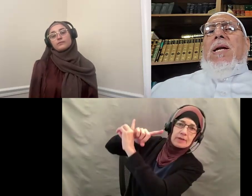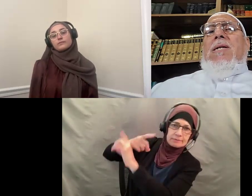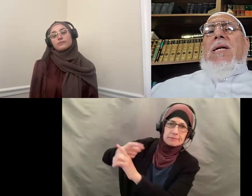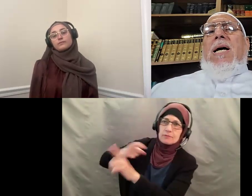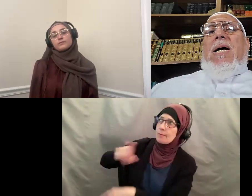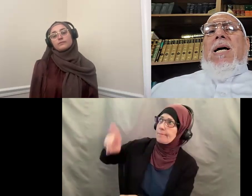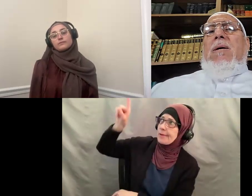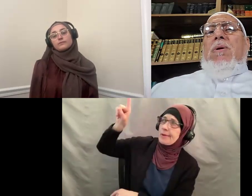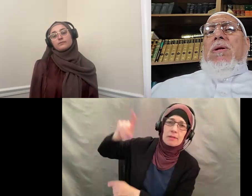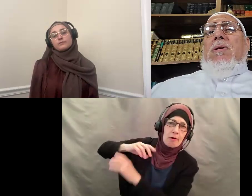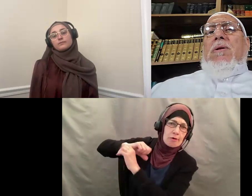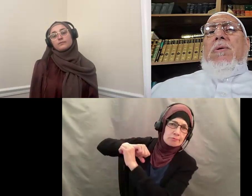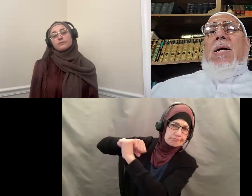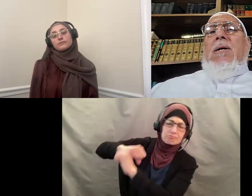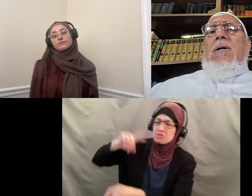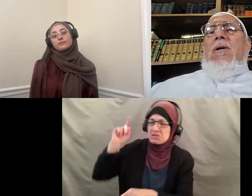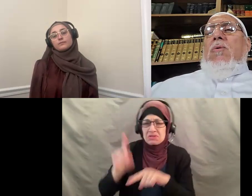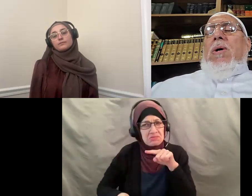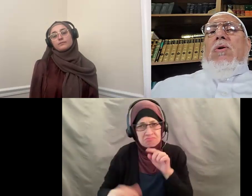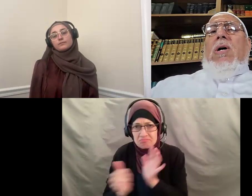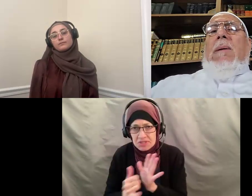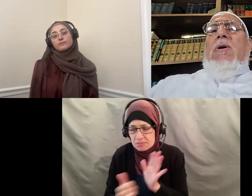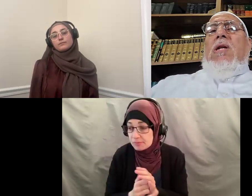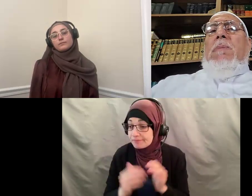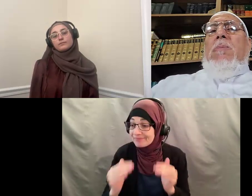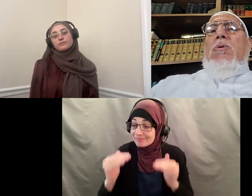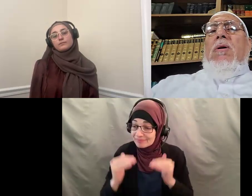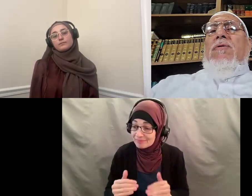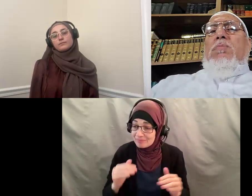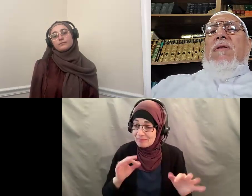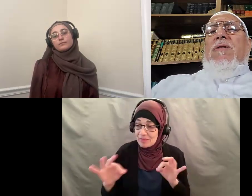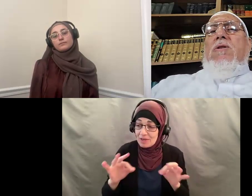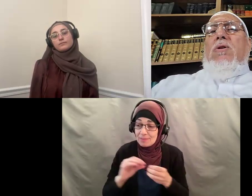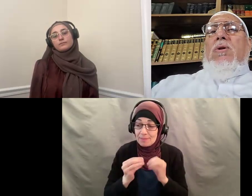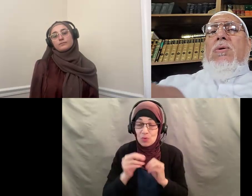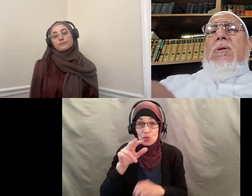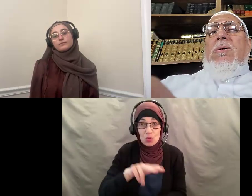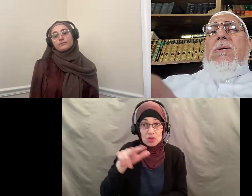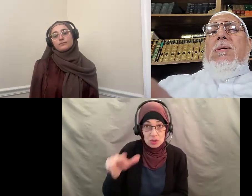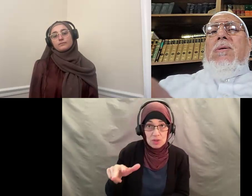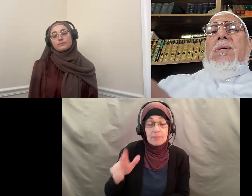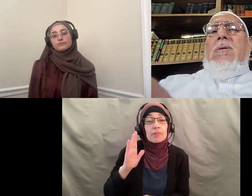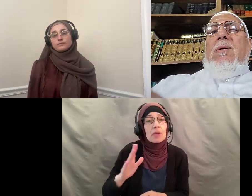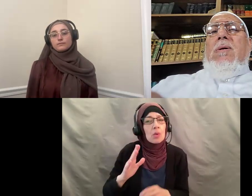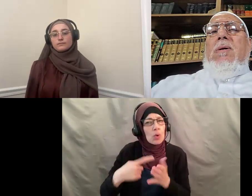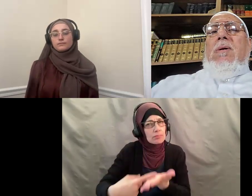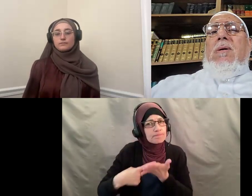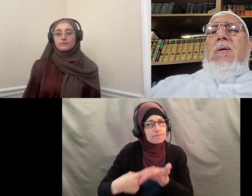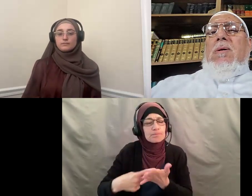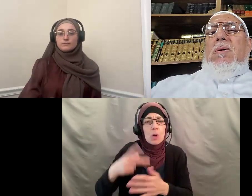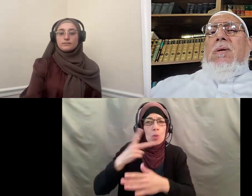Then the next ayah, ayah number 33, will talk about the people of Prophet Lut.